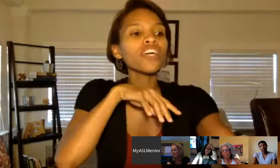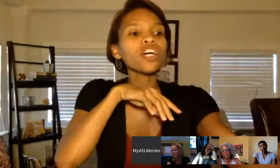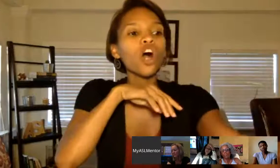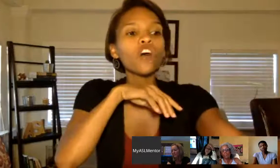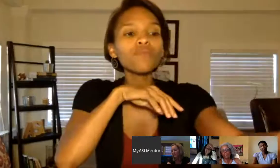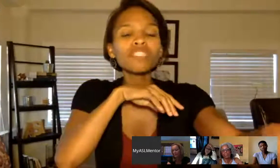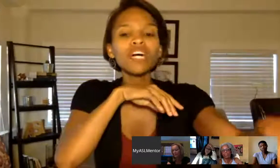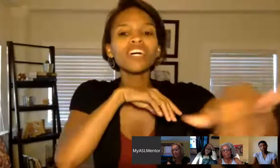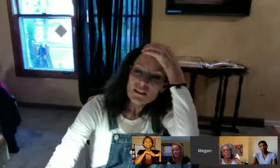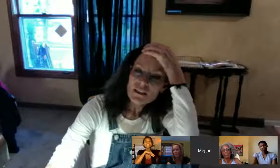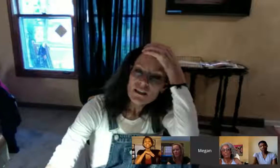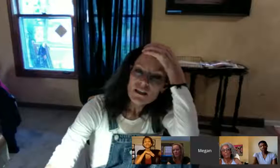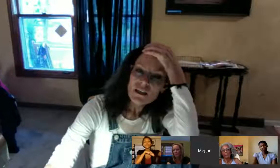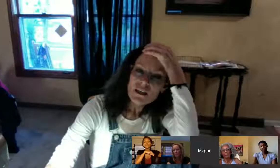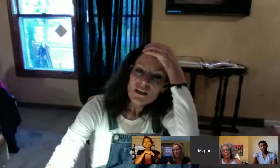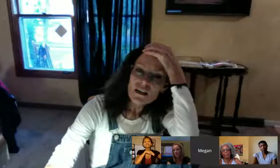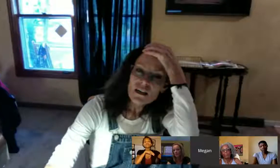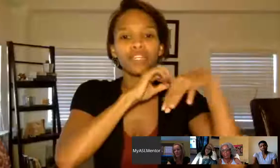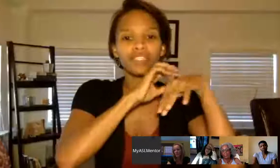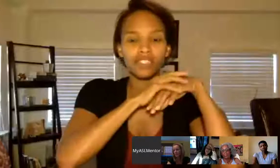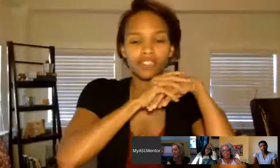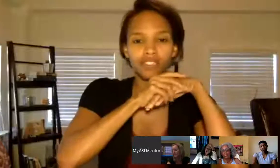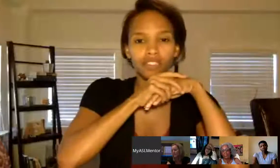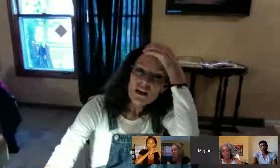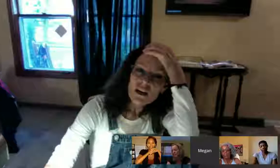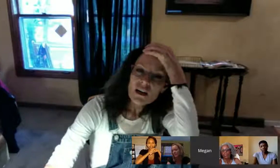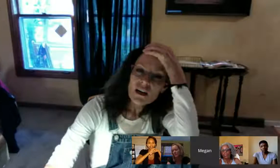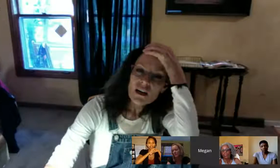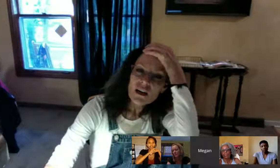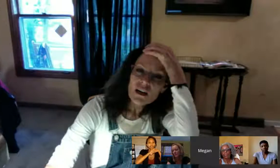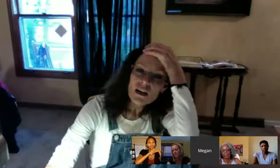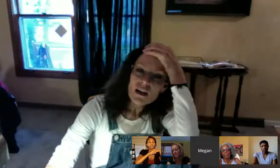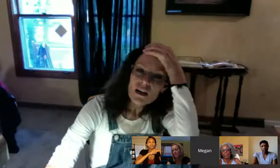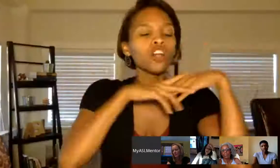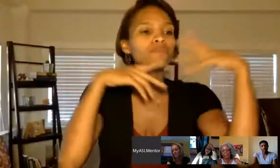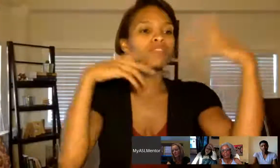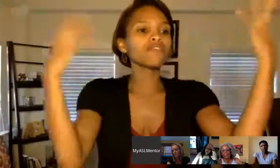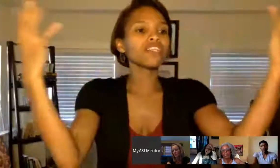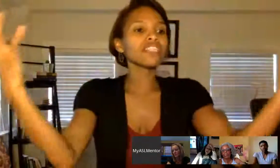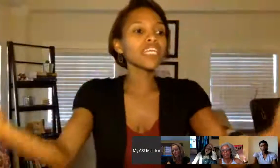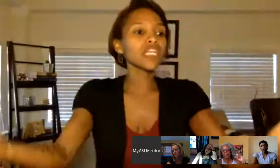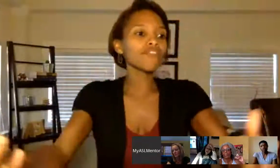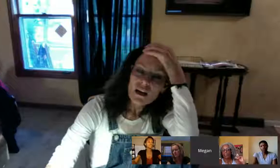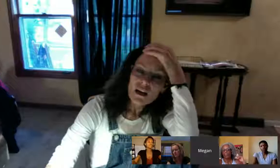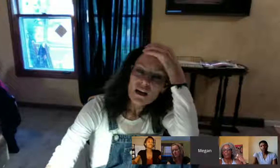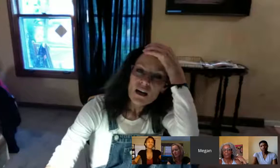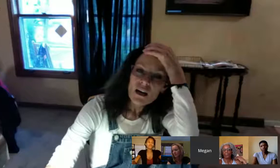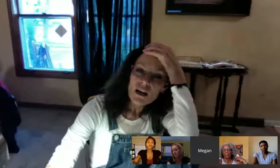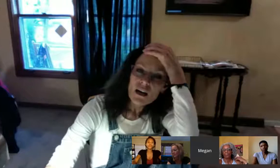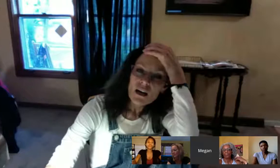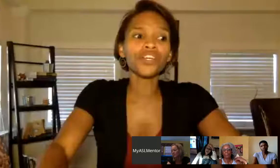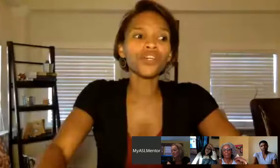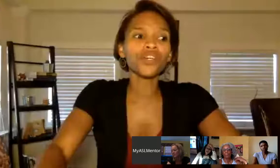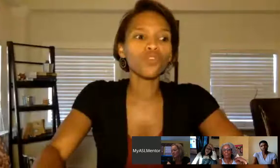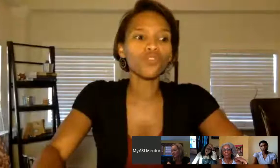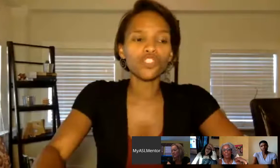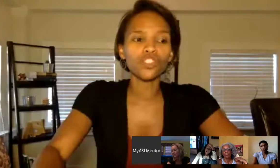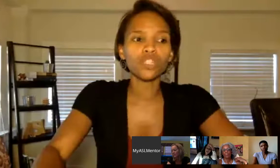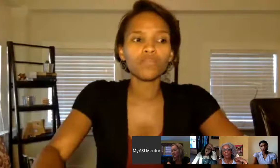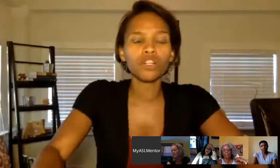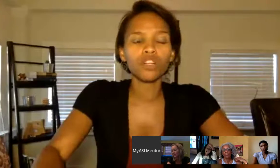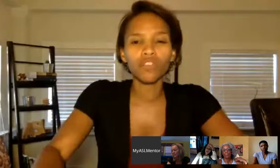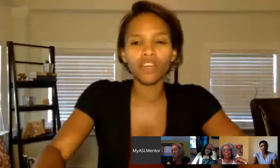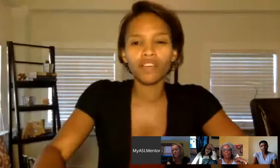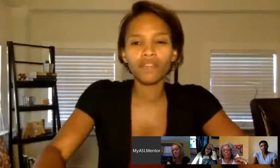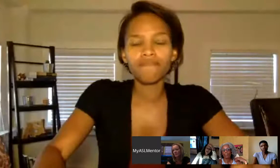to call themselves a leader of a movement. They call themselves a leader of a movement, but they're really a wolf in